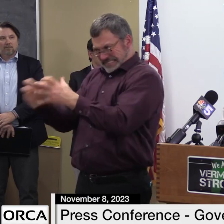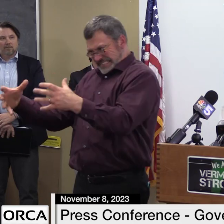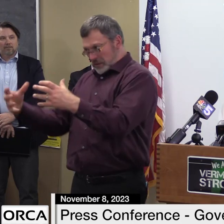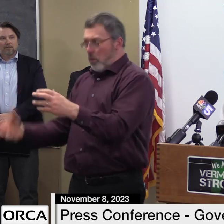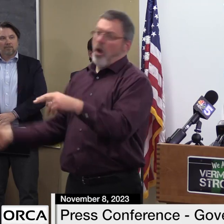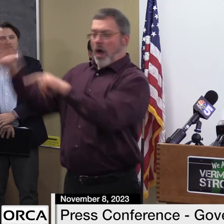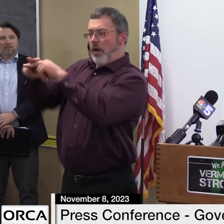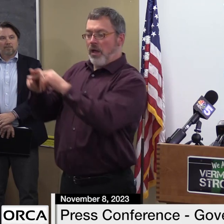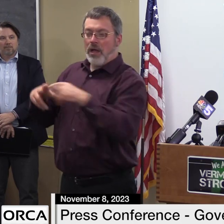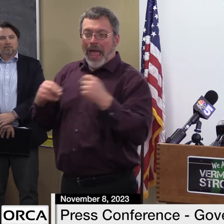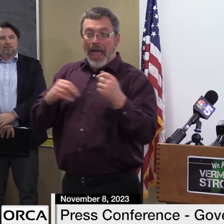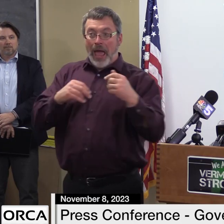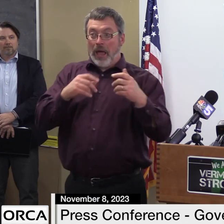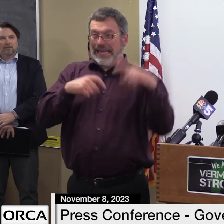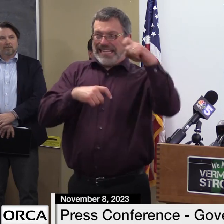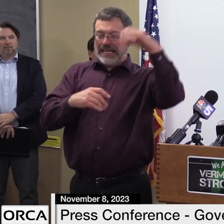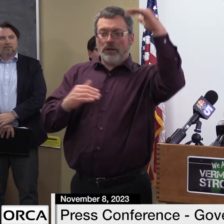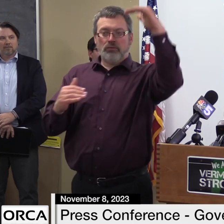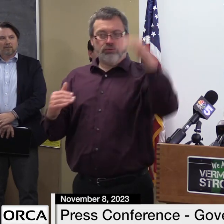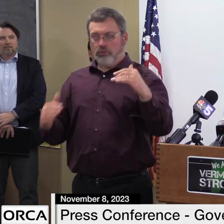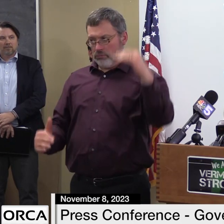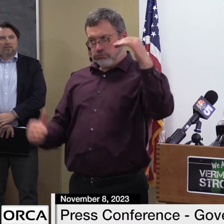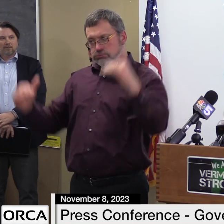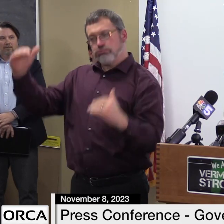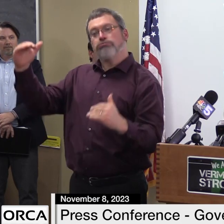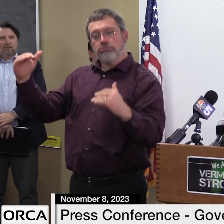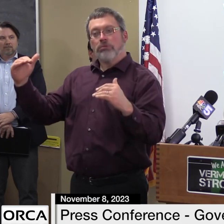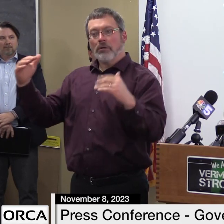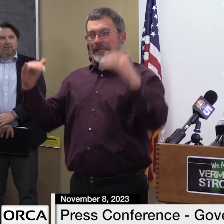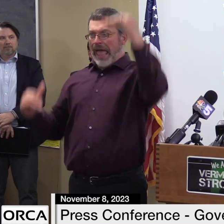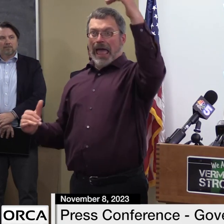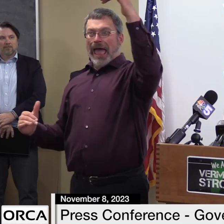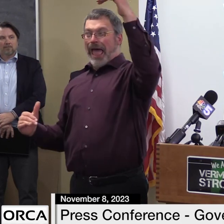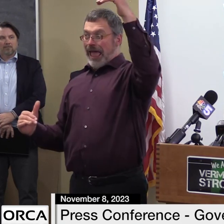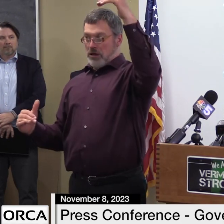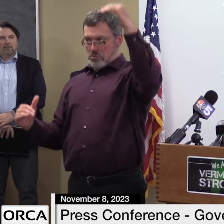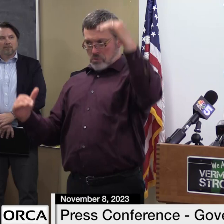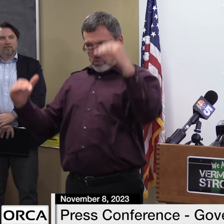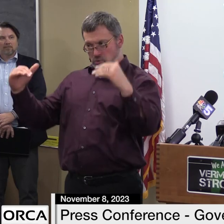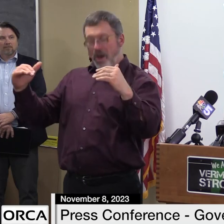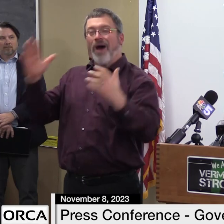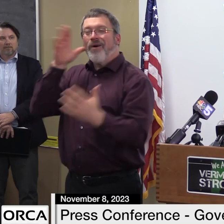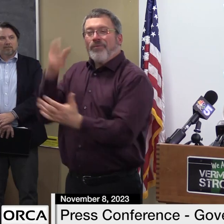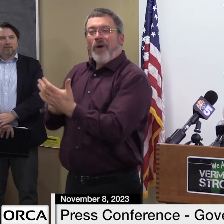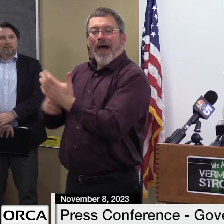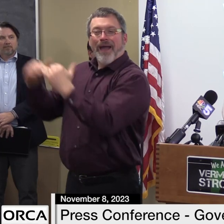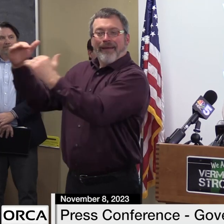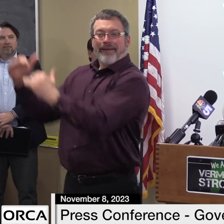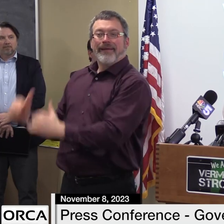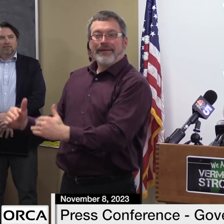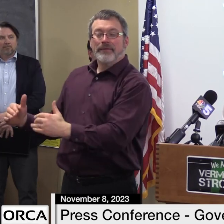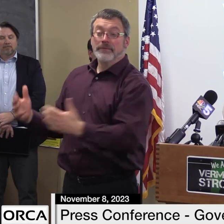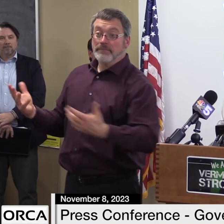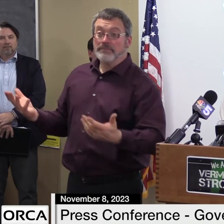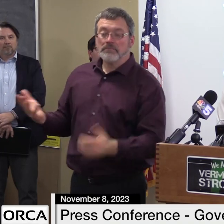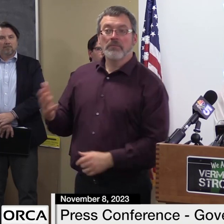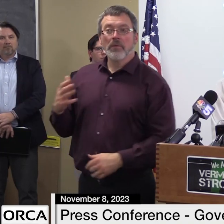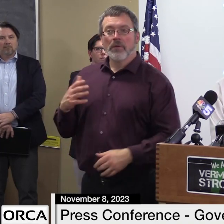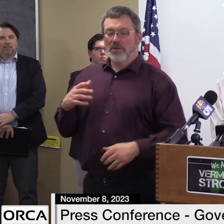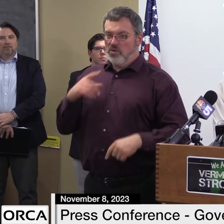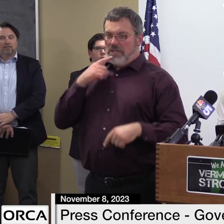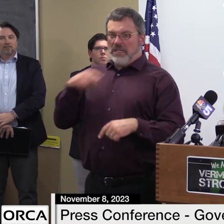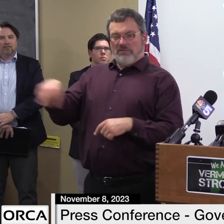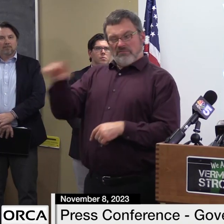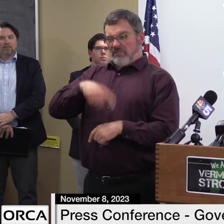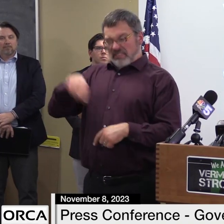demand, reduce the prices as a result. So from my perspective, it's economics 101.